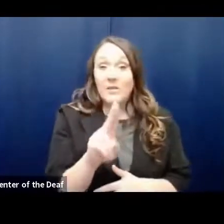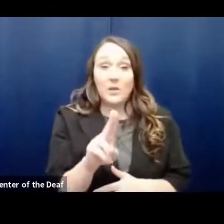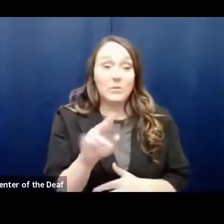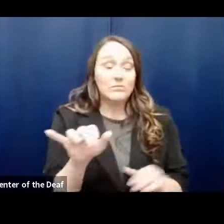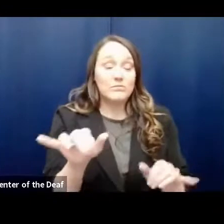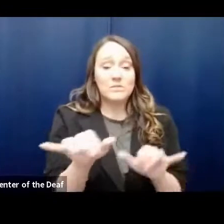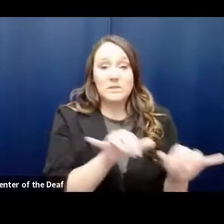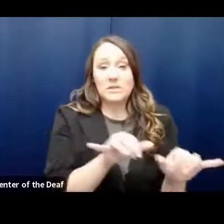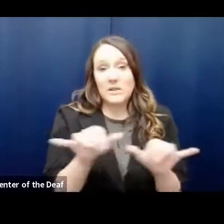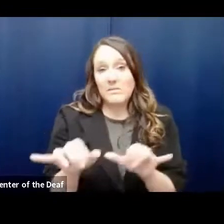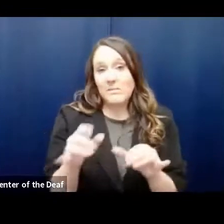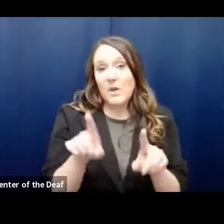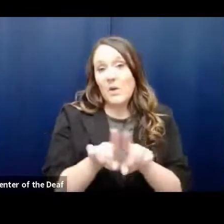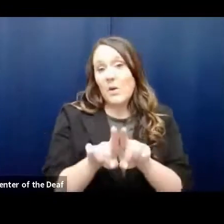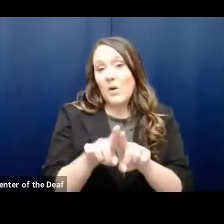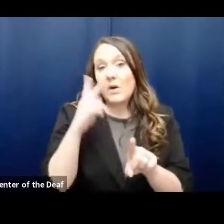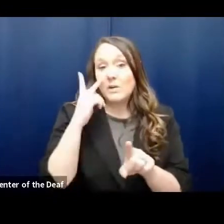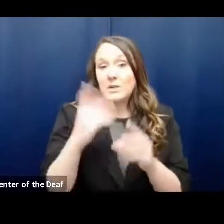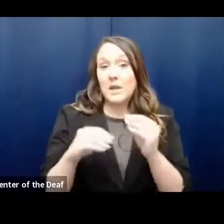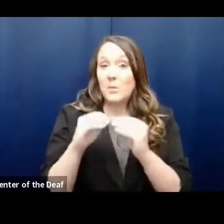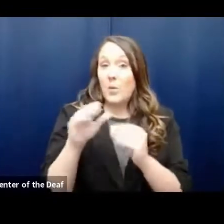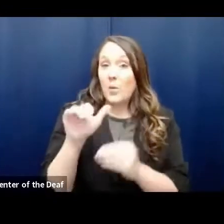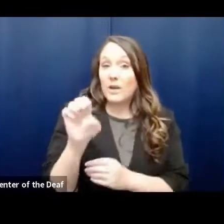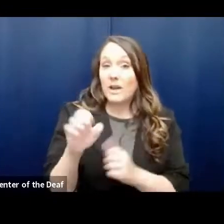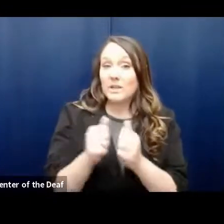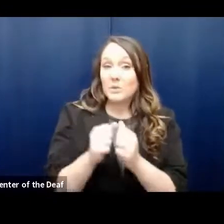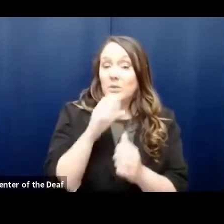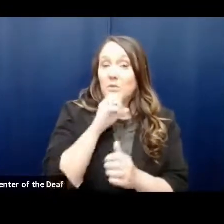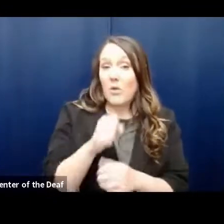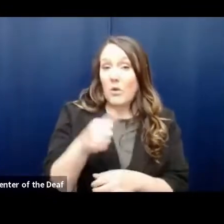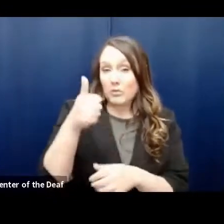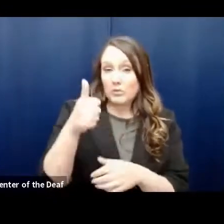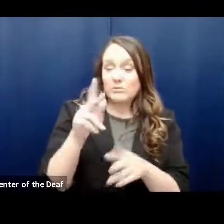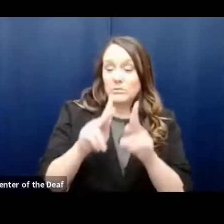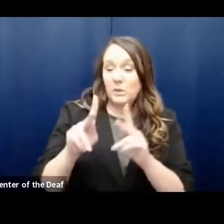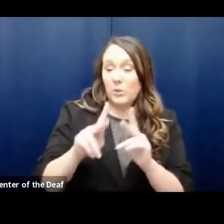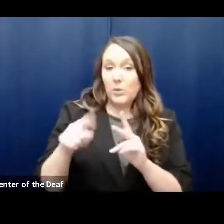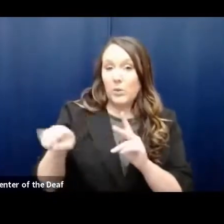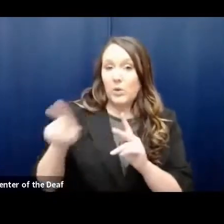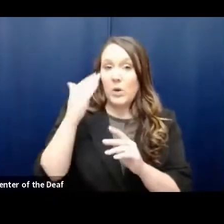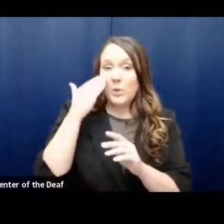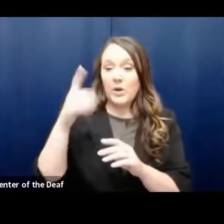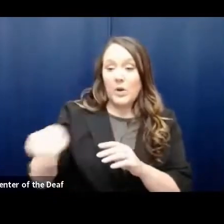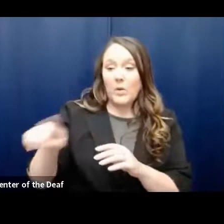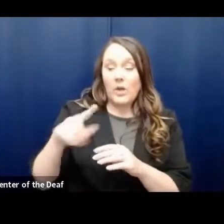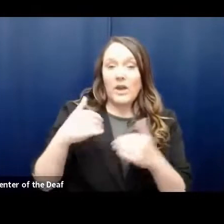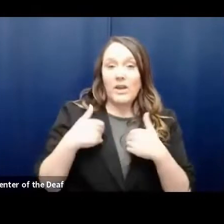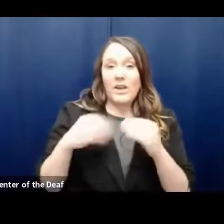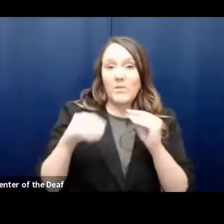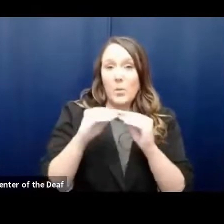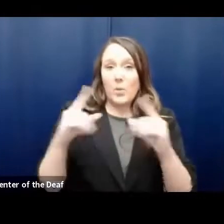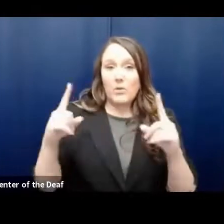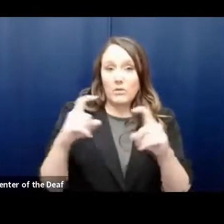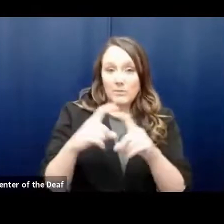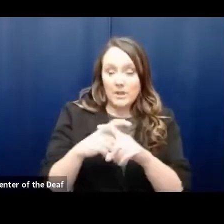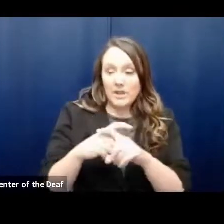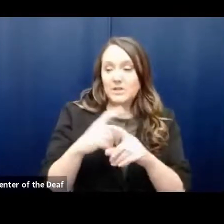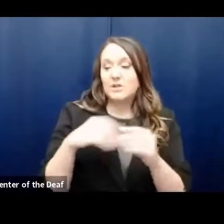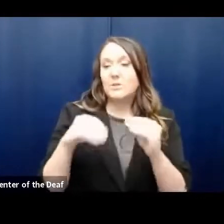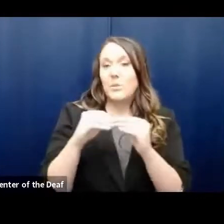in cases in our elderly population, and we know that folks who are older tend to have more complications and are more at